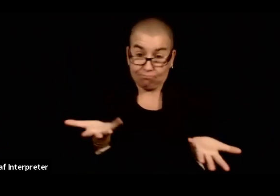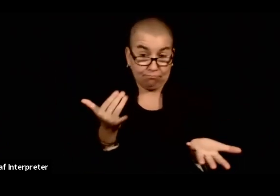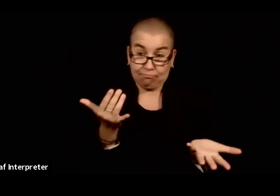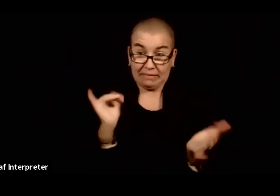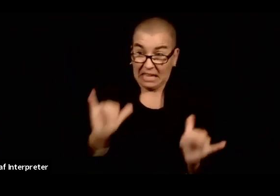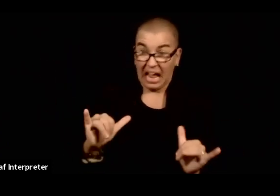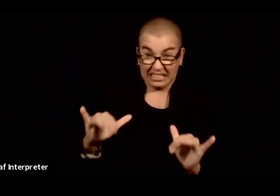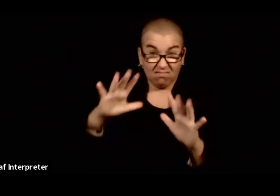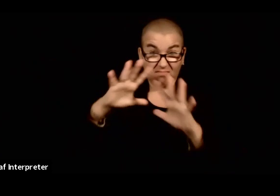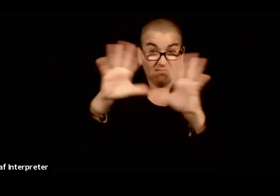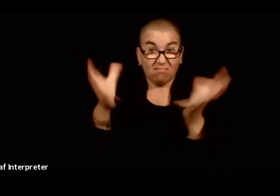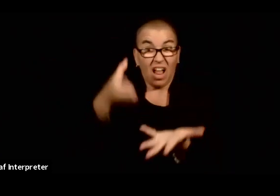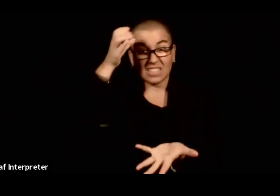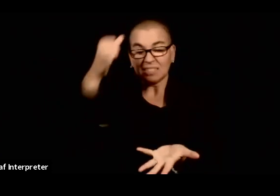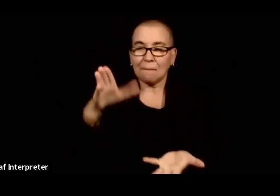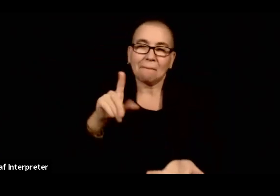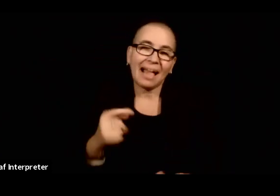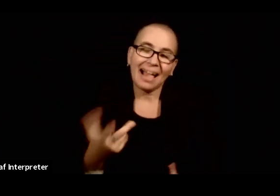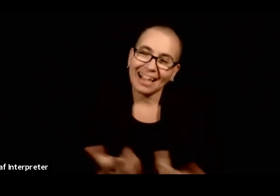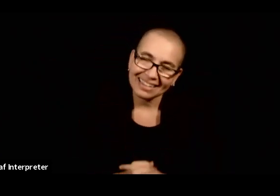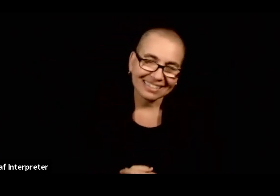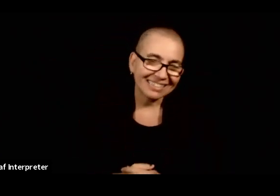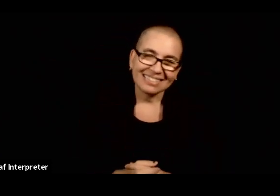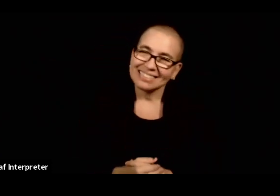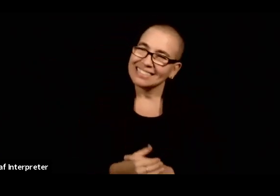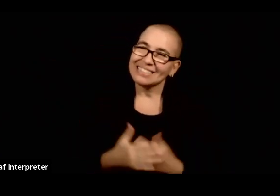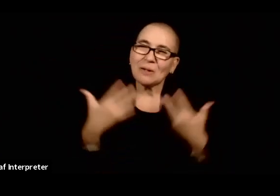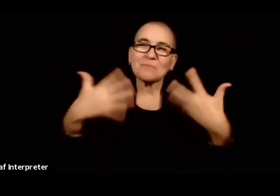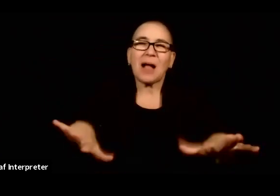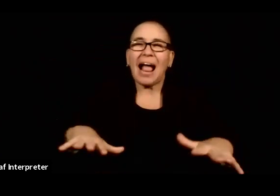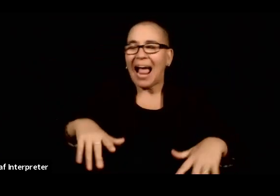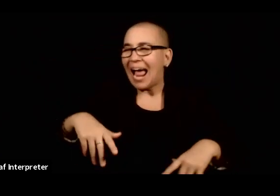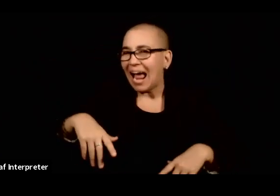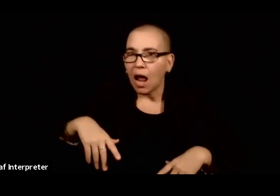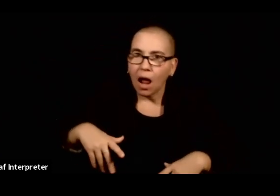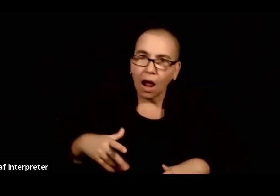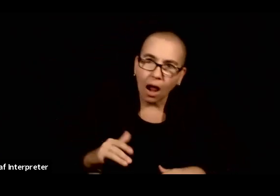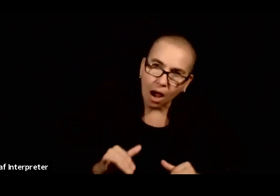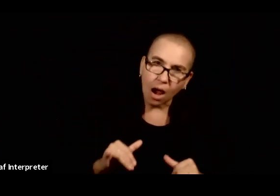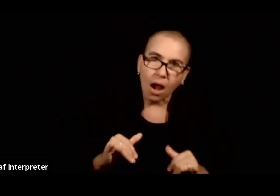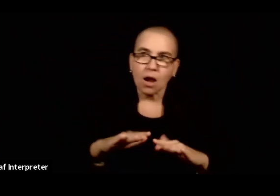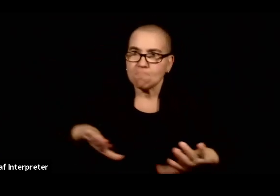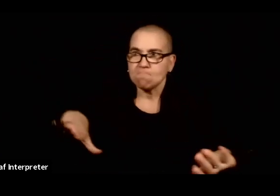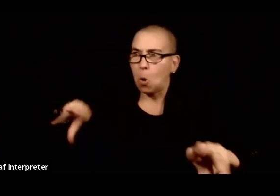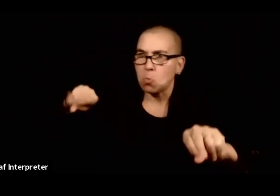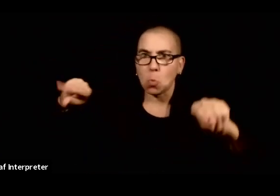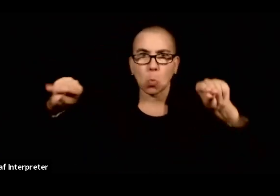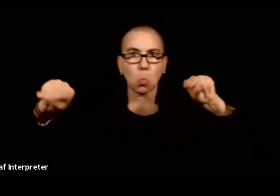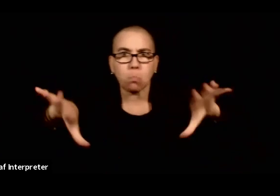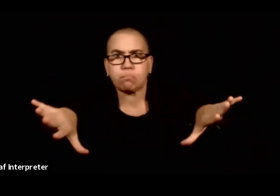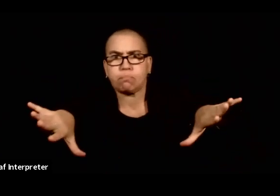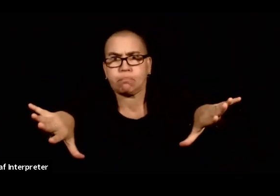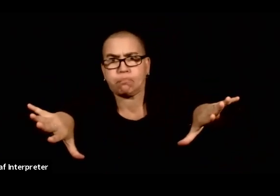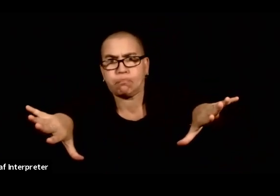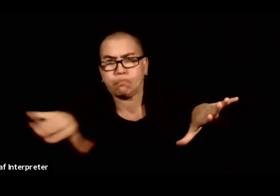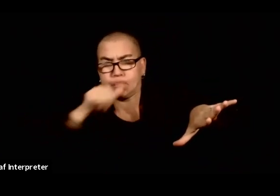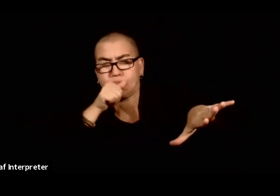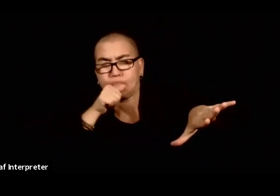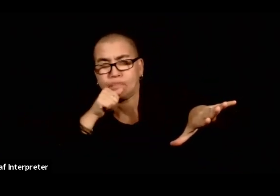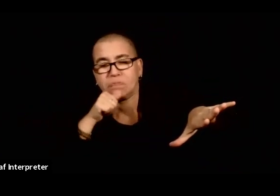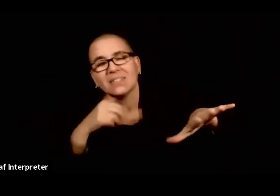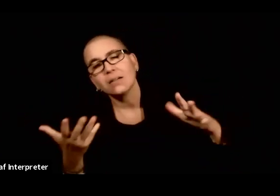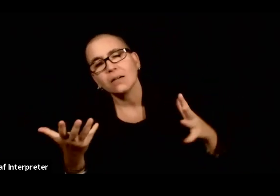our goal has not been and is not only to prevent COVID-19 infections. Our goal is to maximize the health